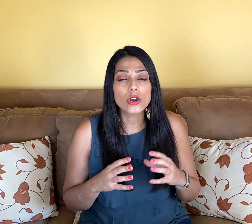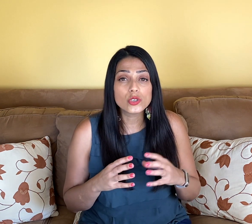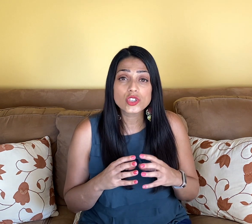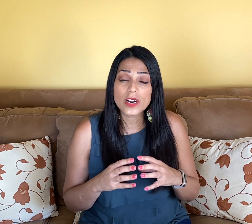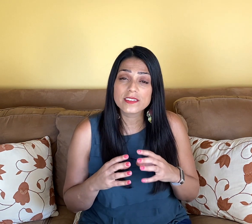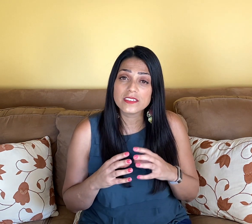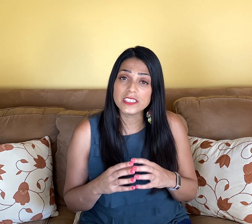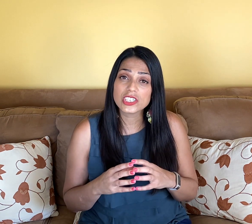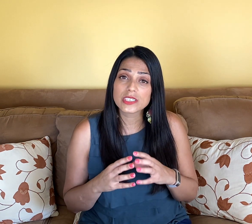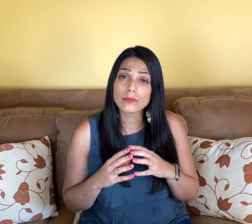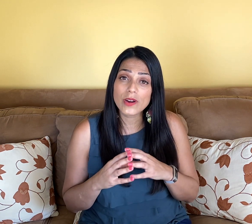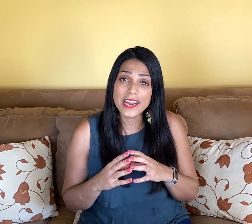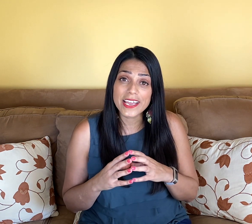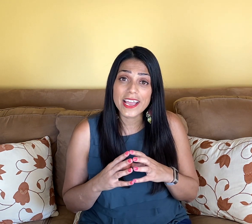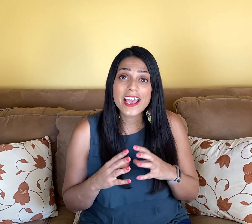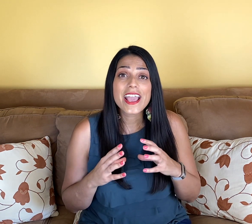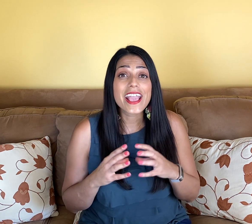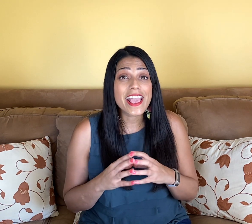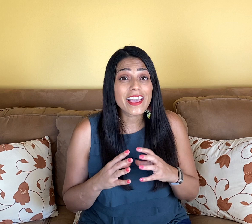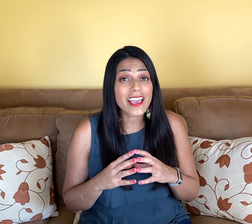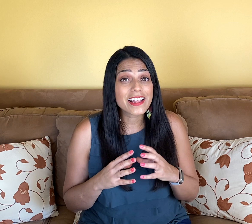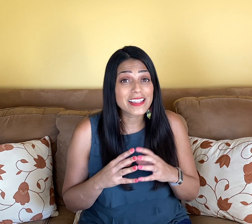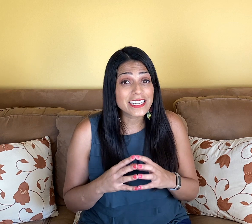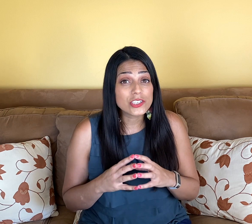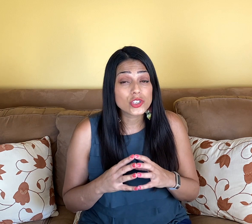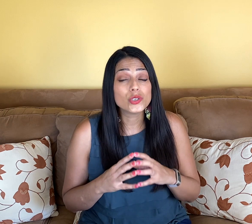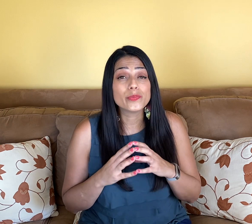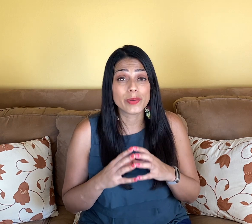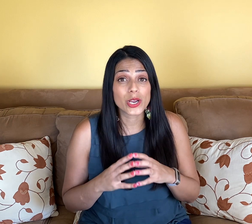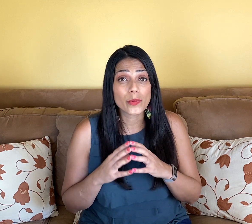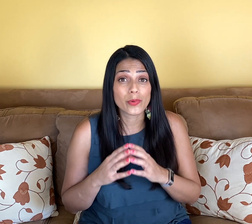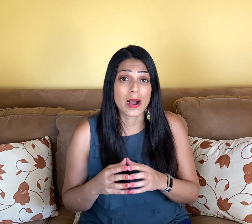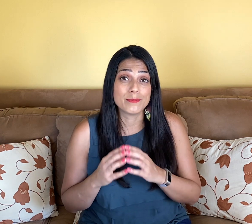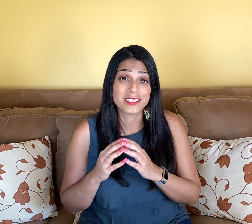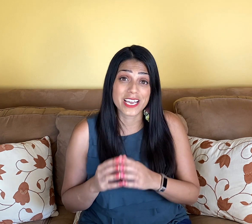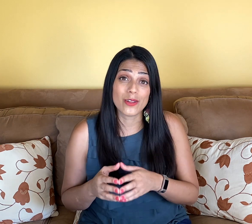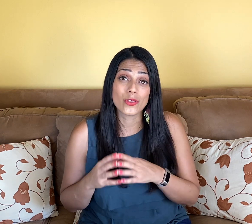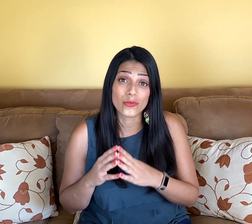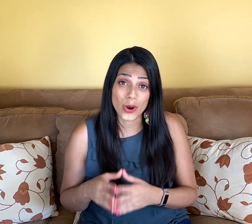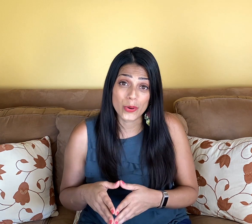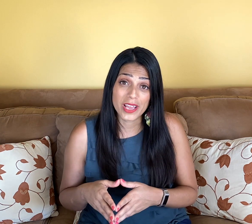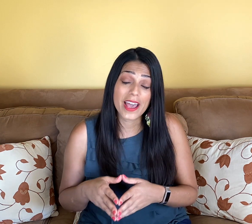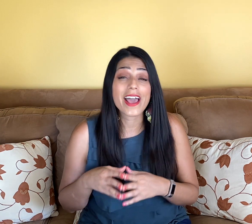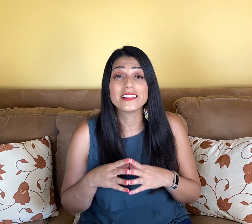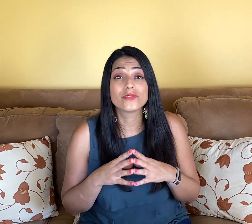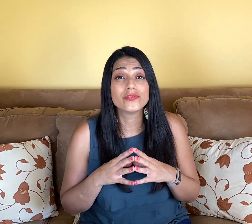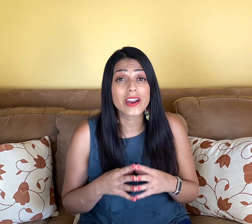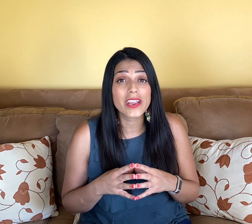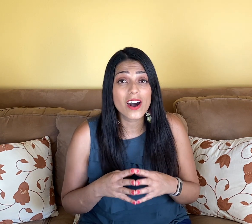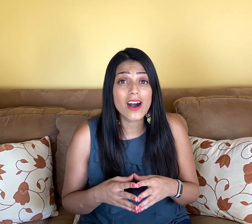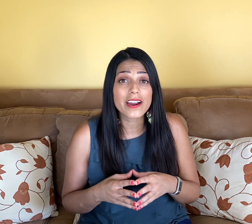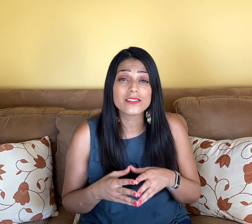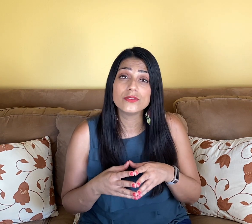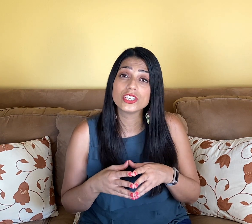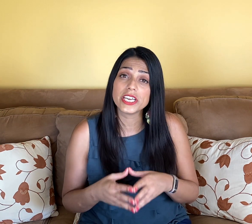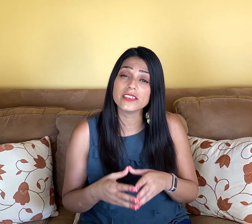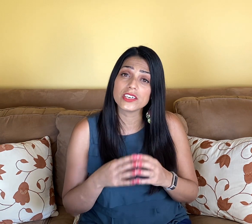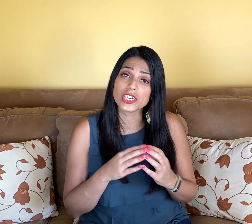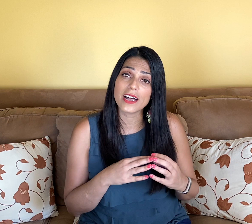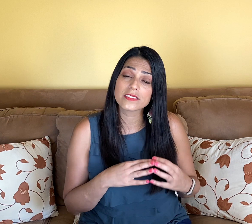you start to teach them writing, it can lead to bigger problems down the road. And it's very hard to change a child's